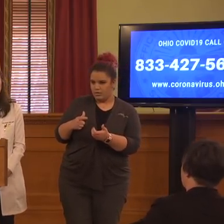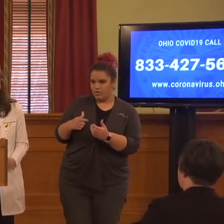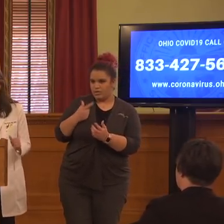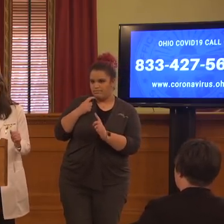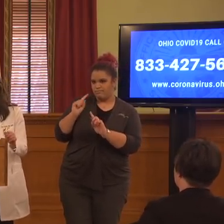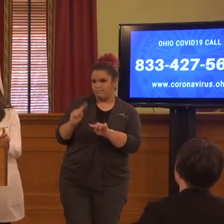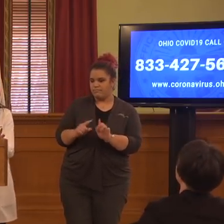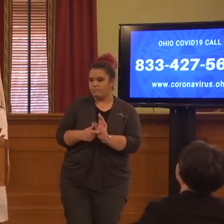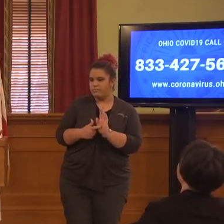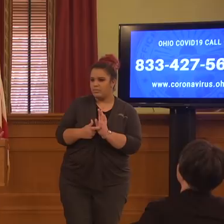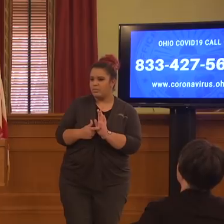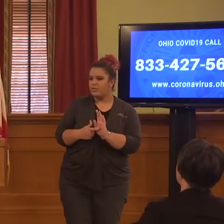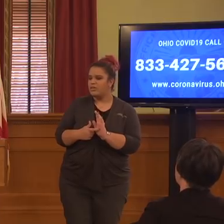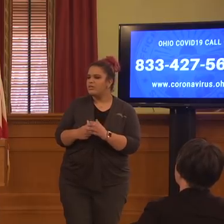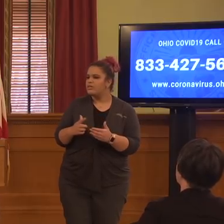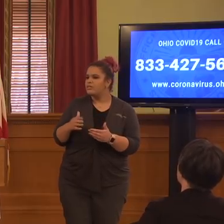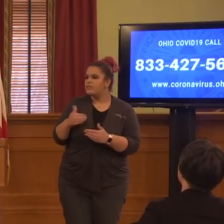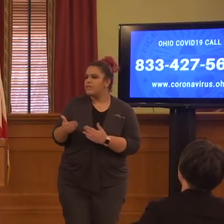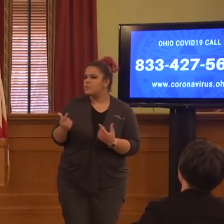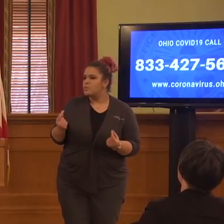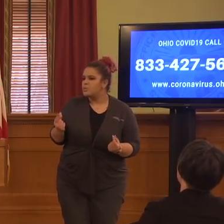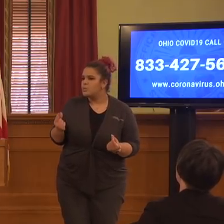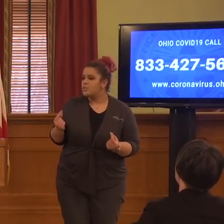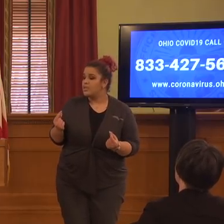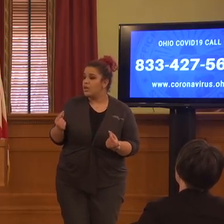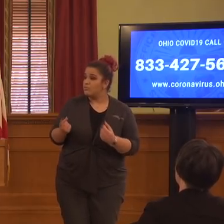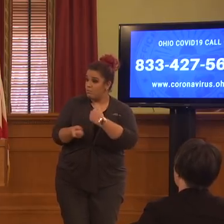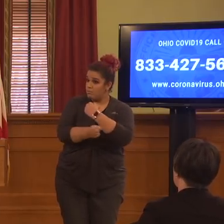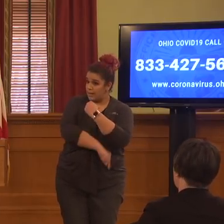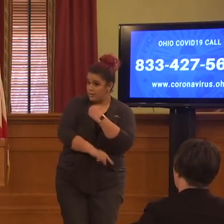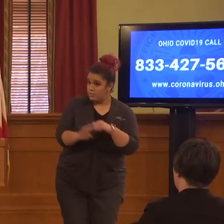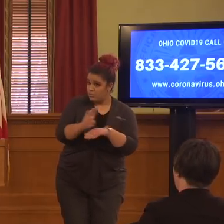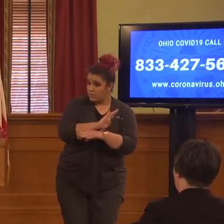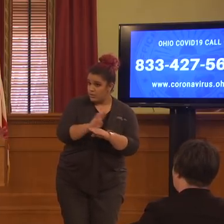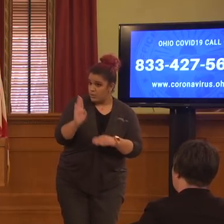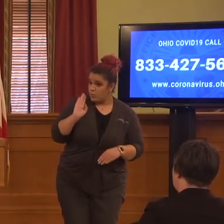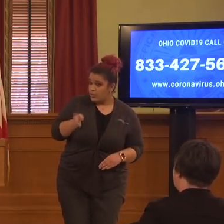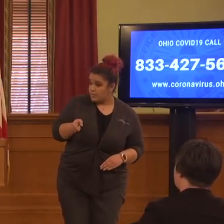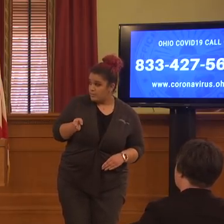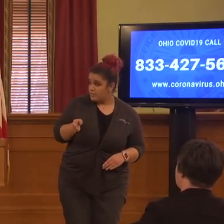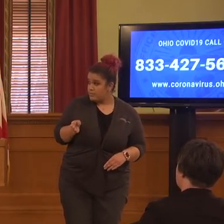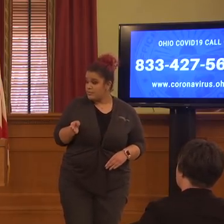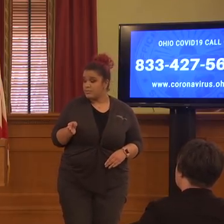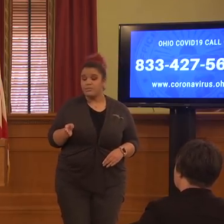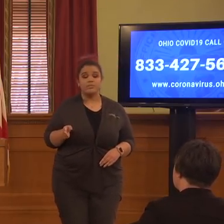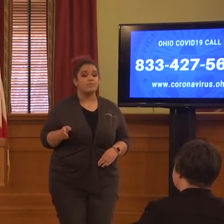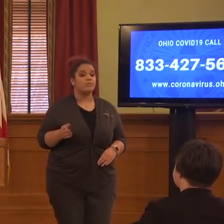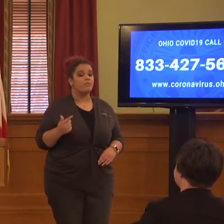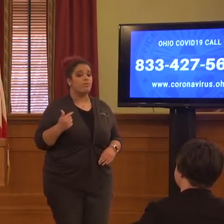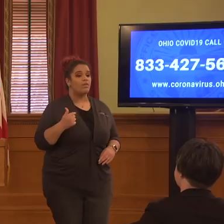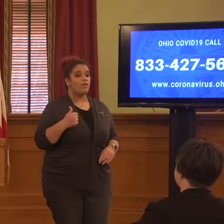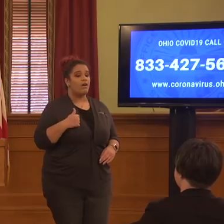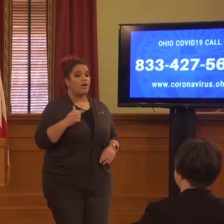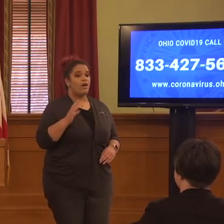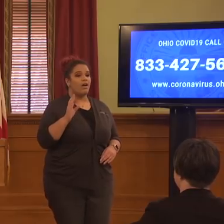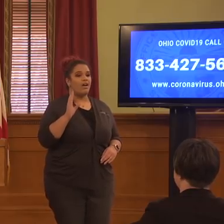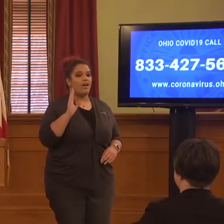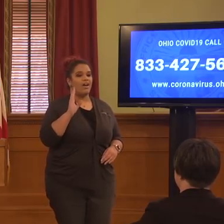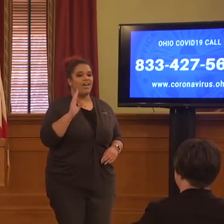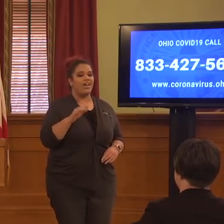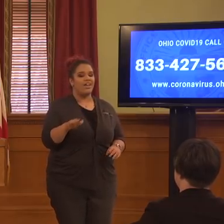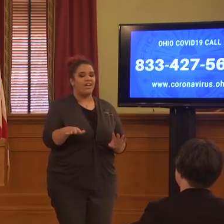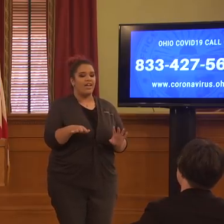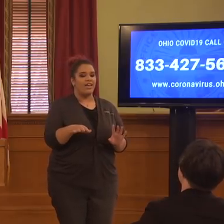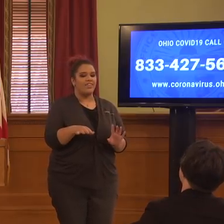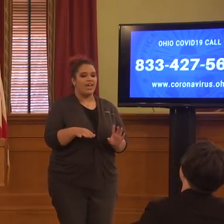penalties involved for a business that does do a violation? I would definitely defer to the minute language of our